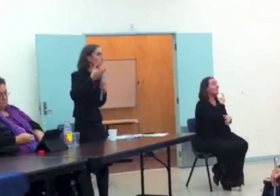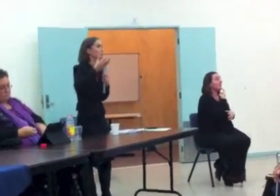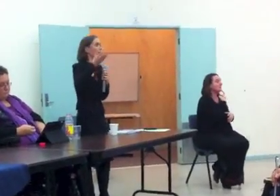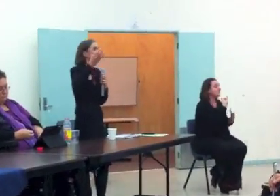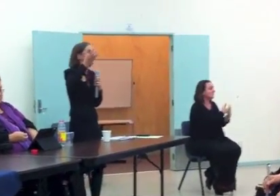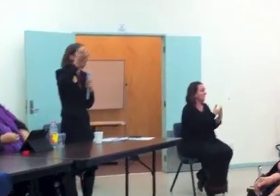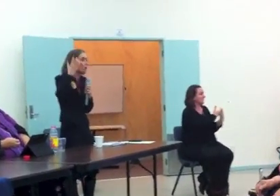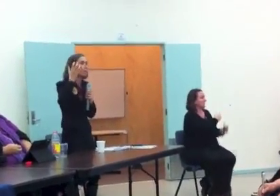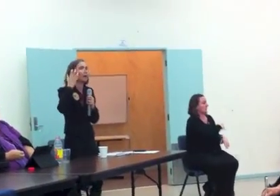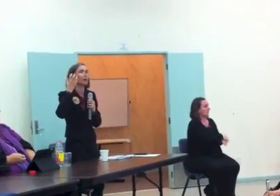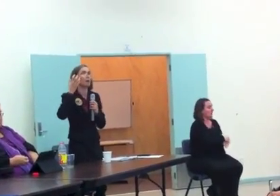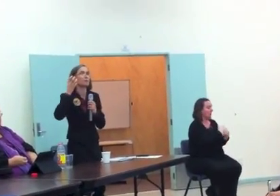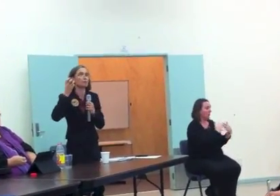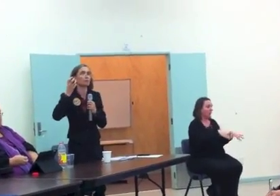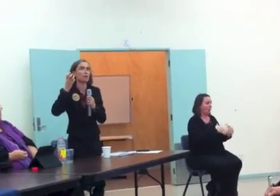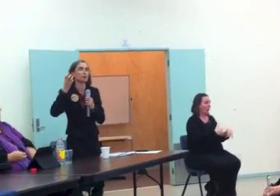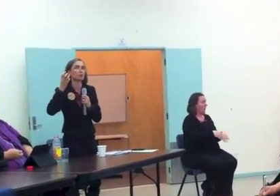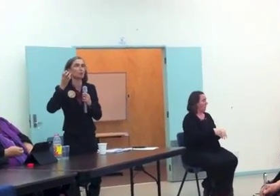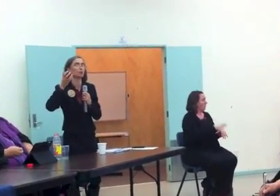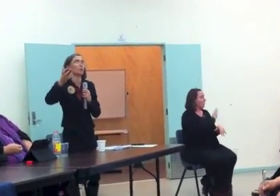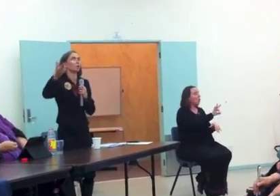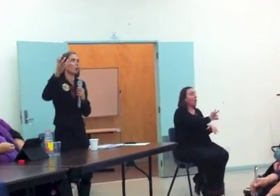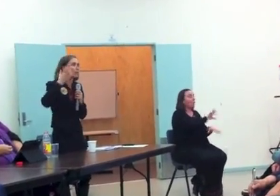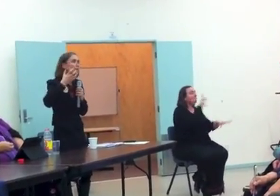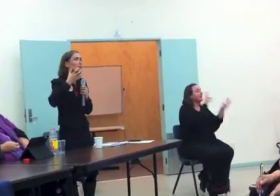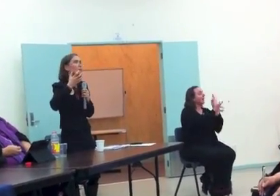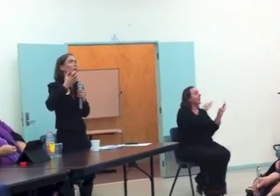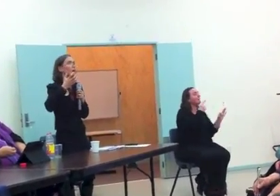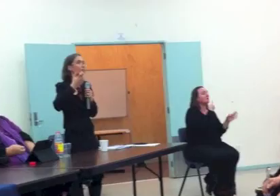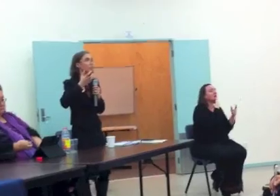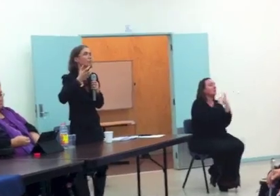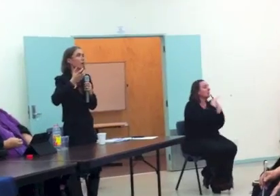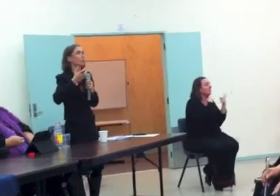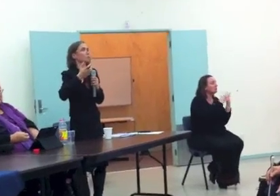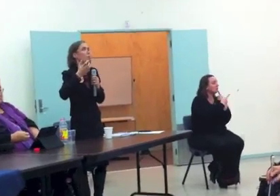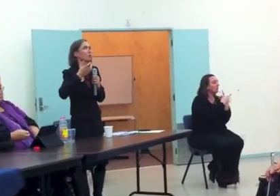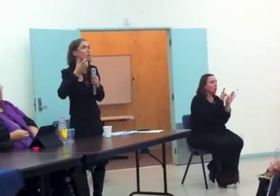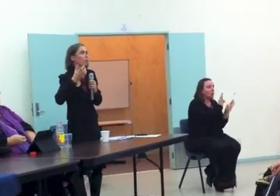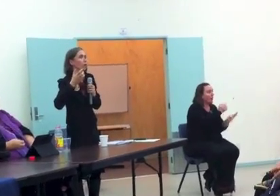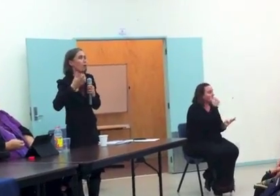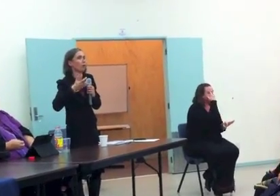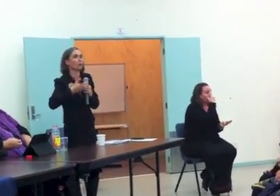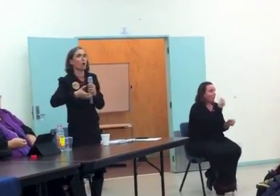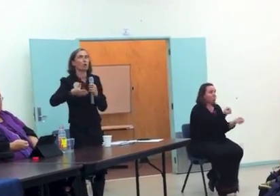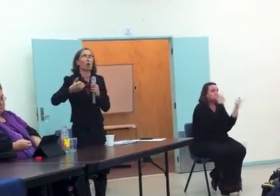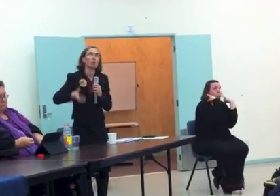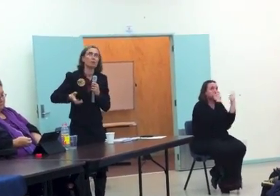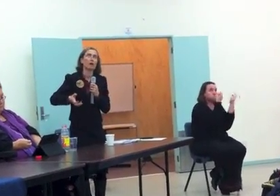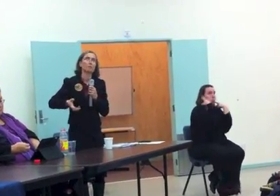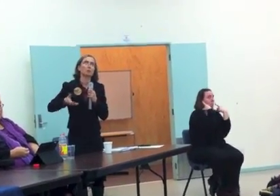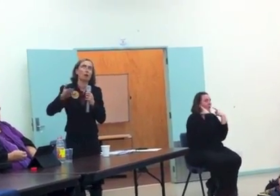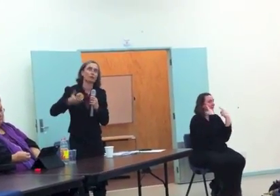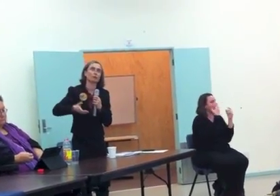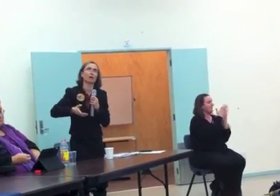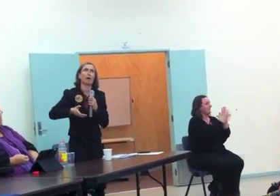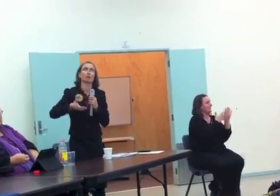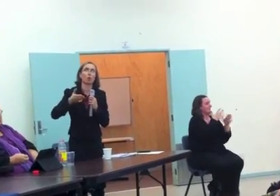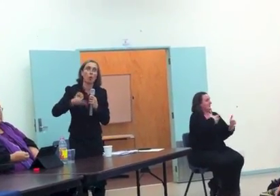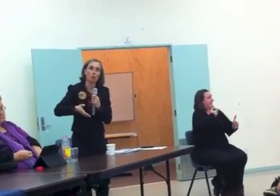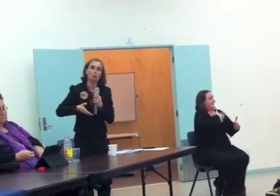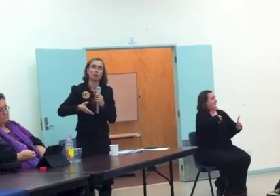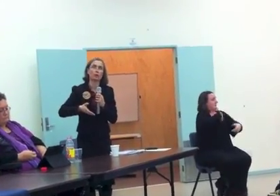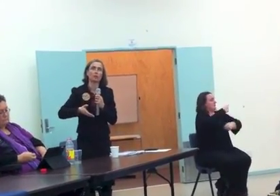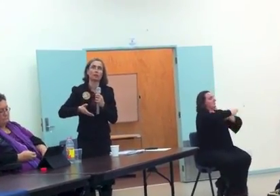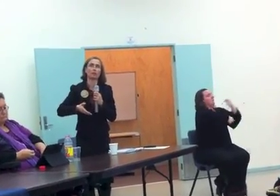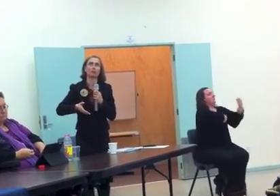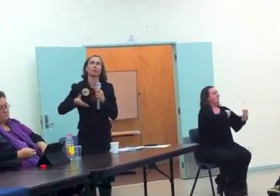of the impact of not picking up information, not hearing and understanding what's going on, not being able to understand